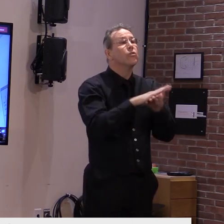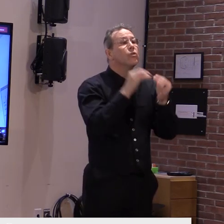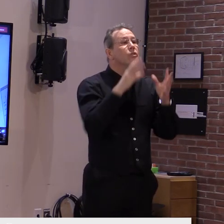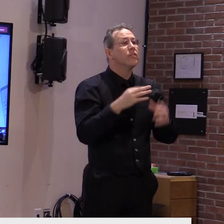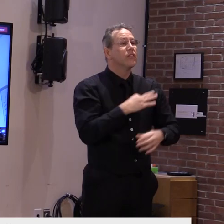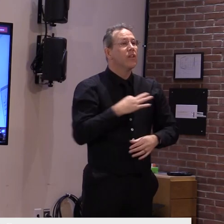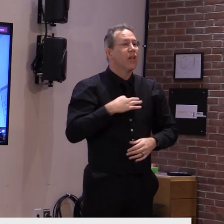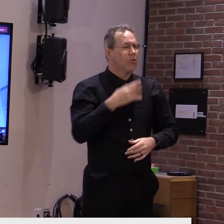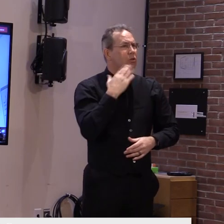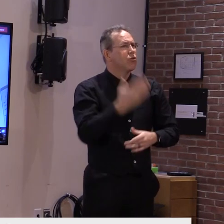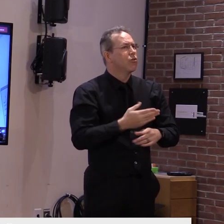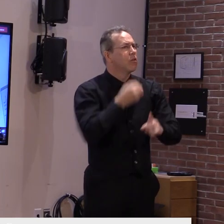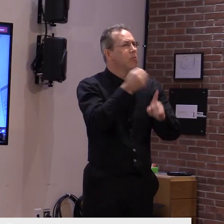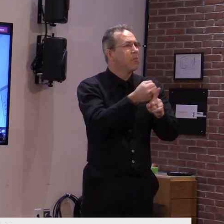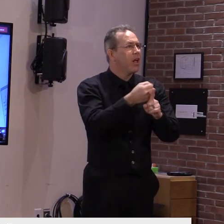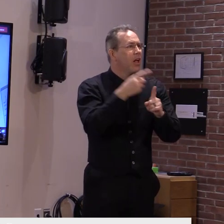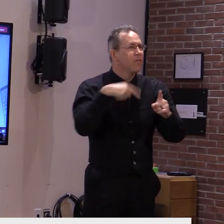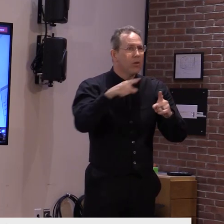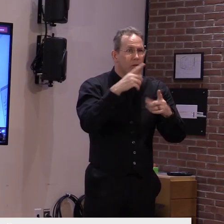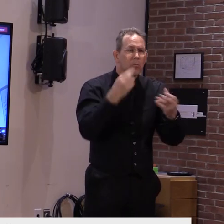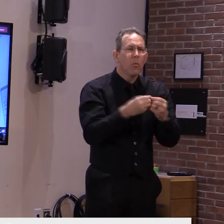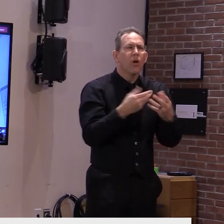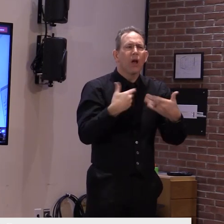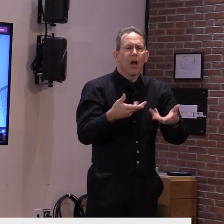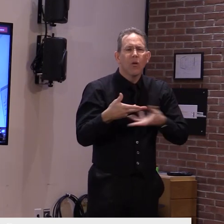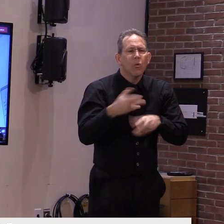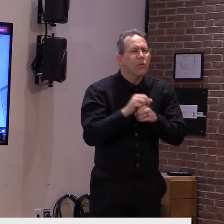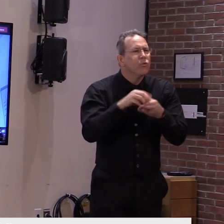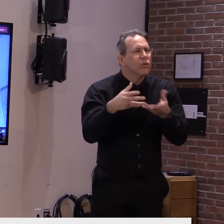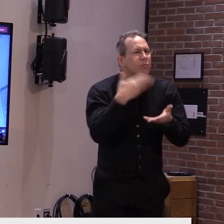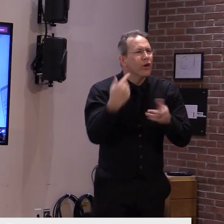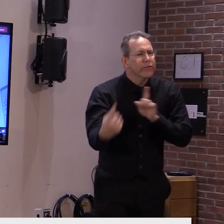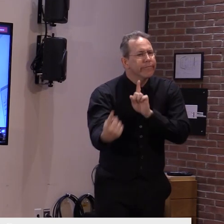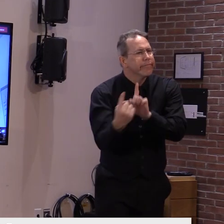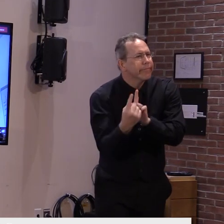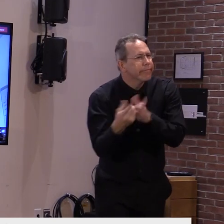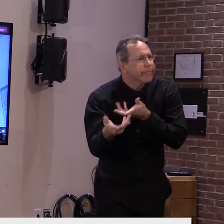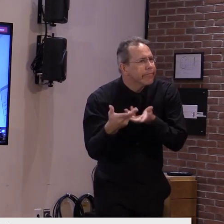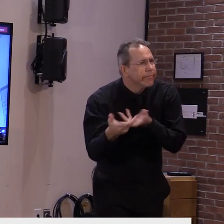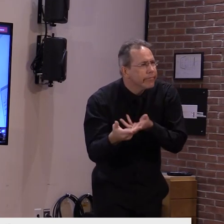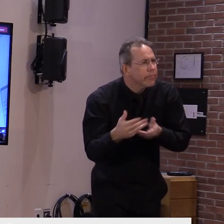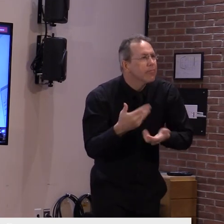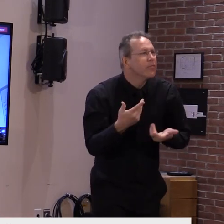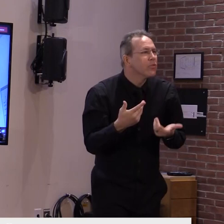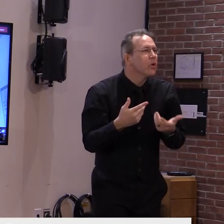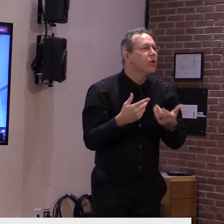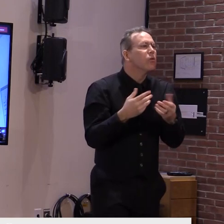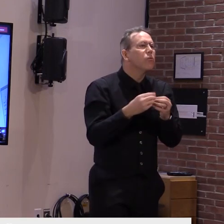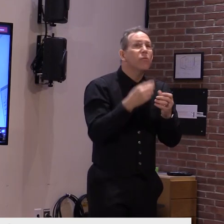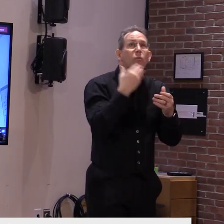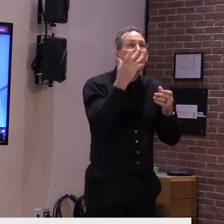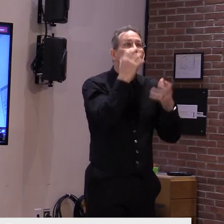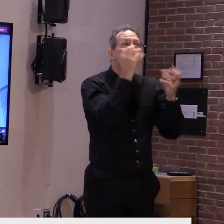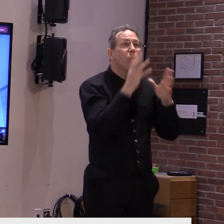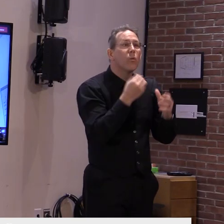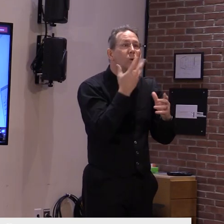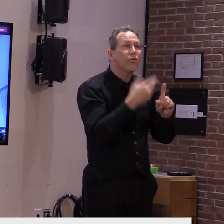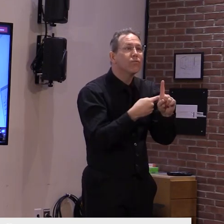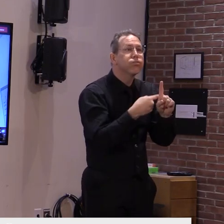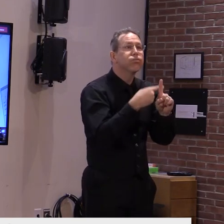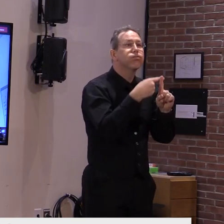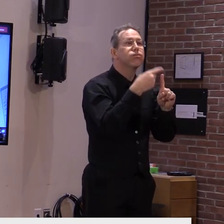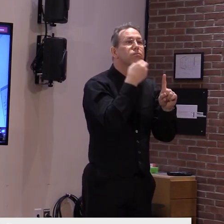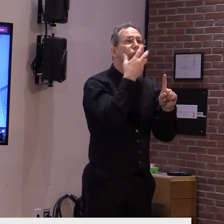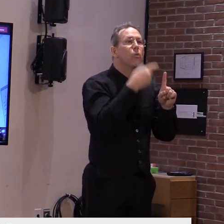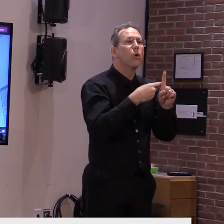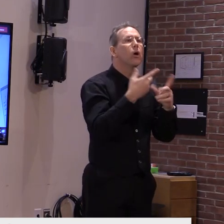in-person instruction this spring. As the weather gets warmer and conditions for the transmission of the virus improve in our communities, new opportunities will